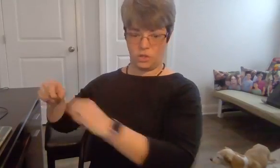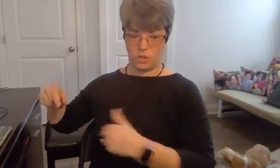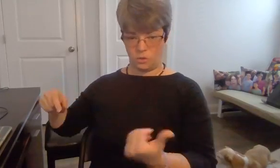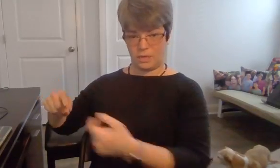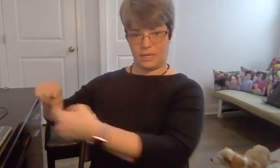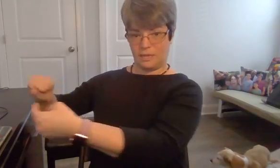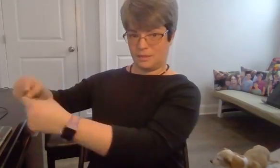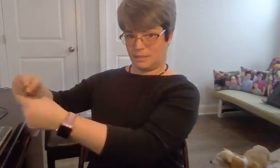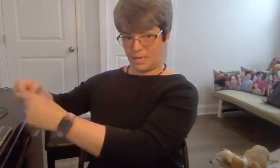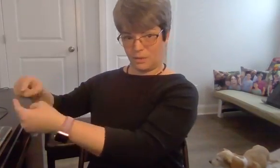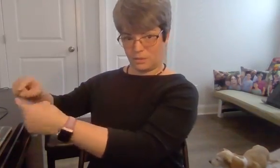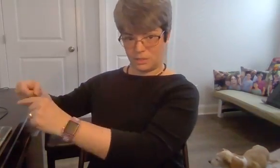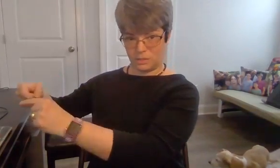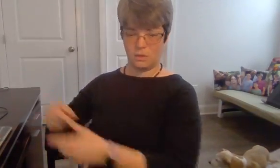show the kid that somebody else is hurt.